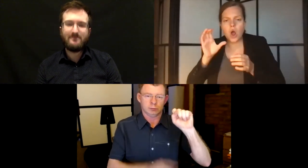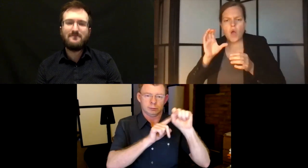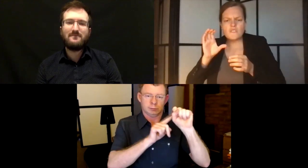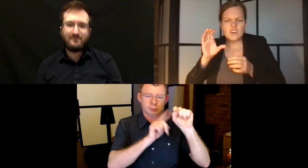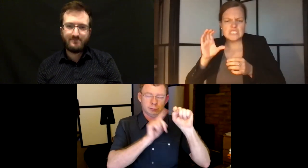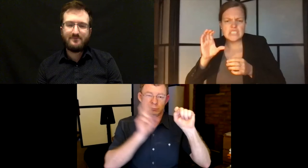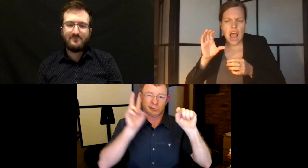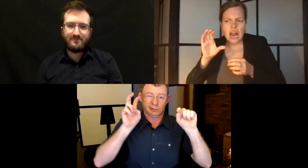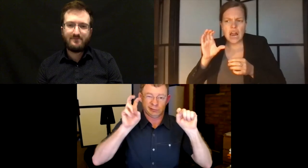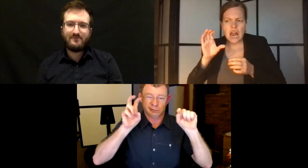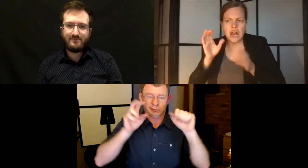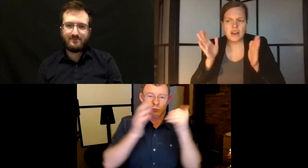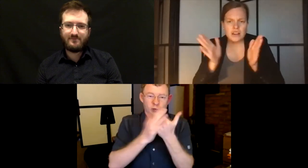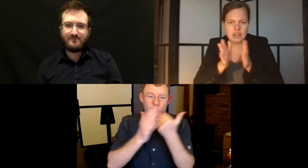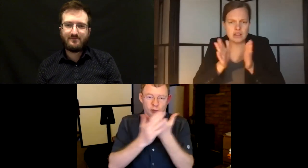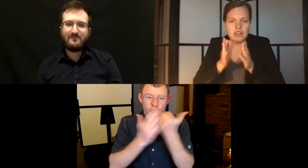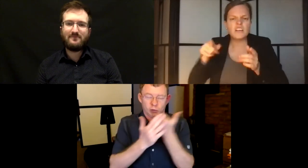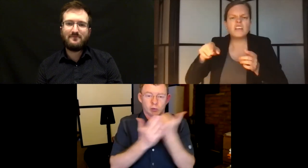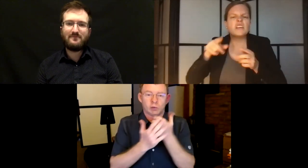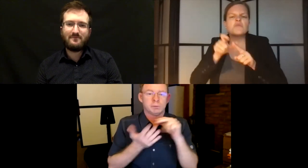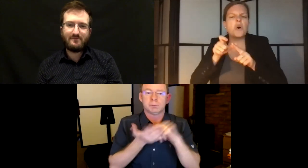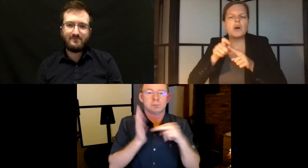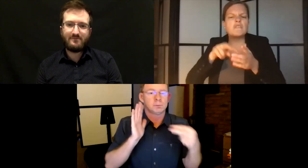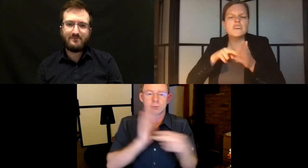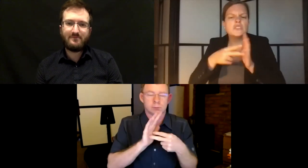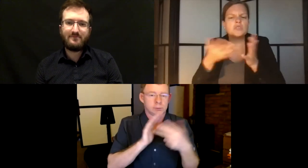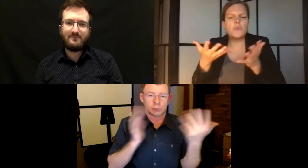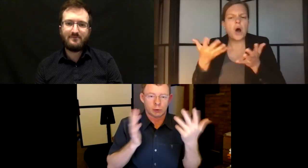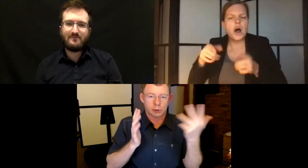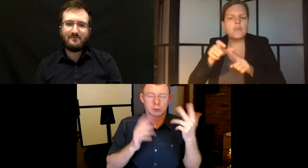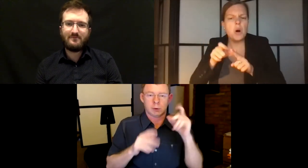something the interpreter missed, M credentials. This is